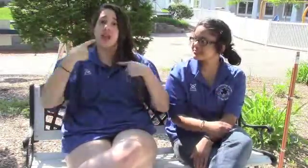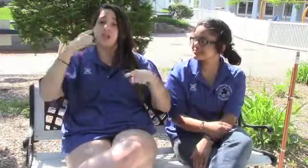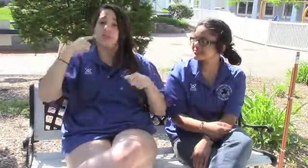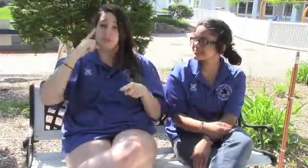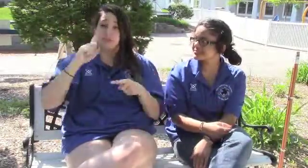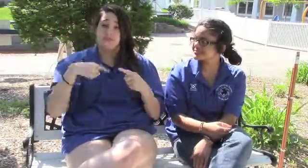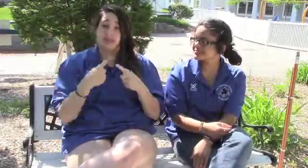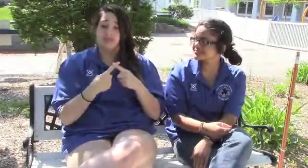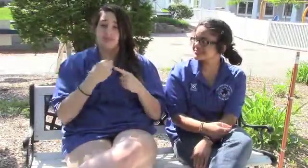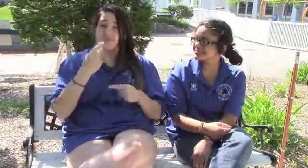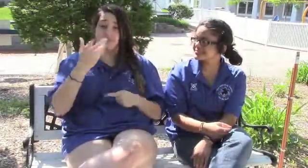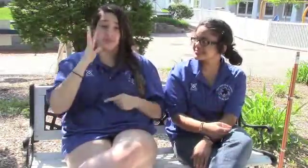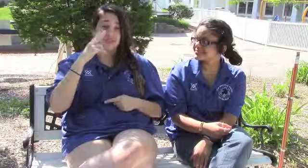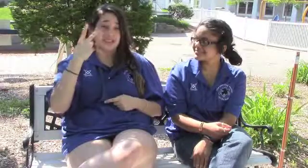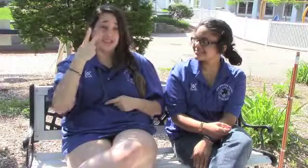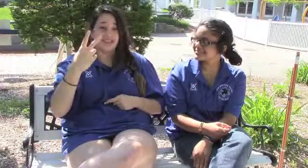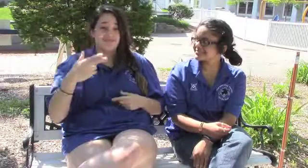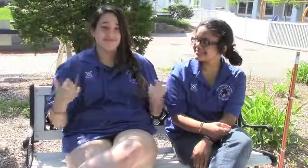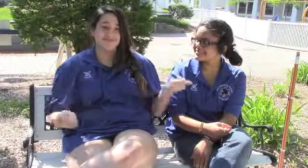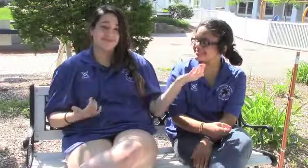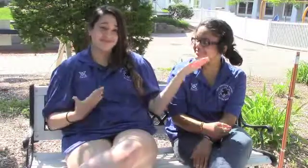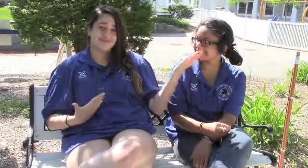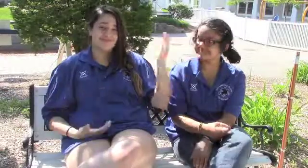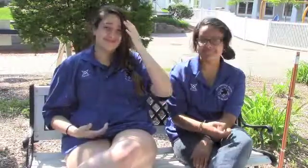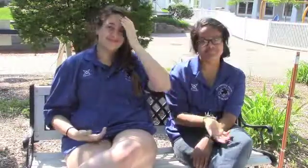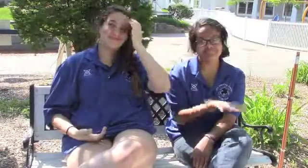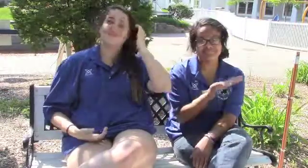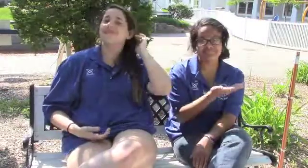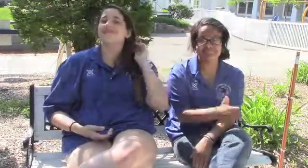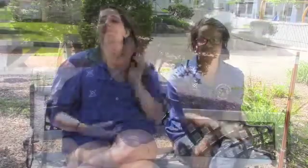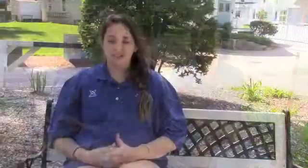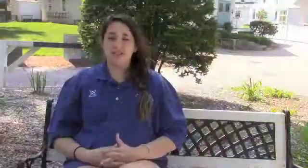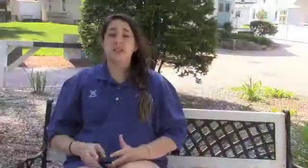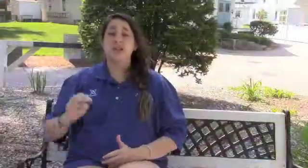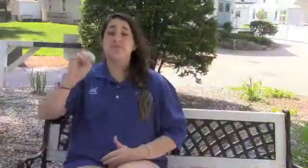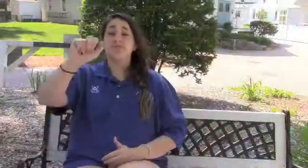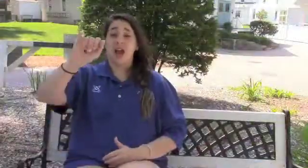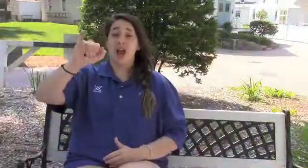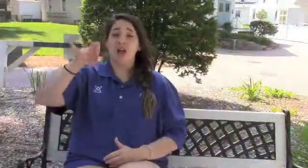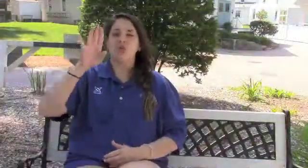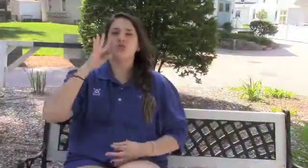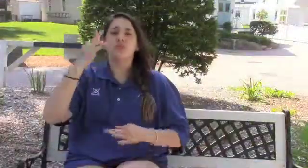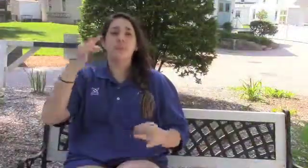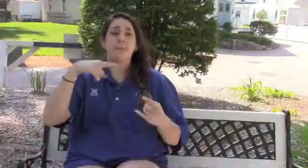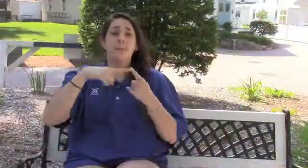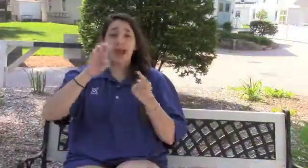got summer. There is so much happening around campus. Let's see.